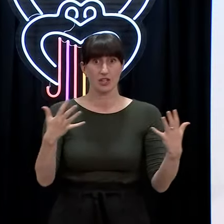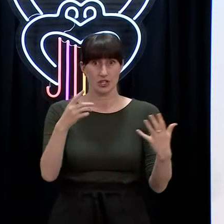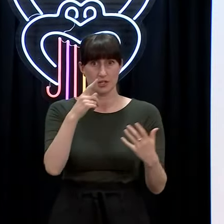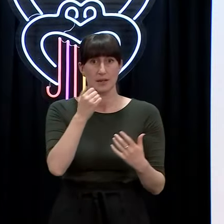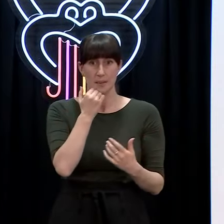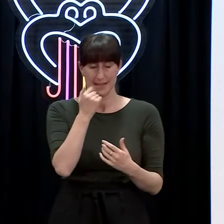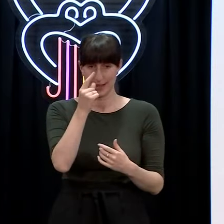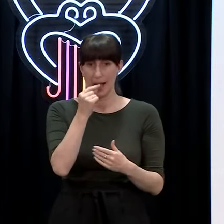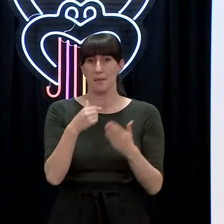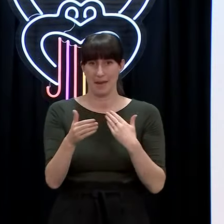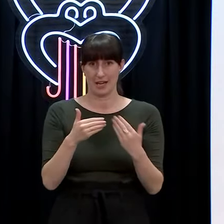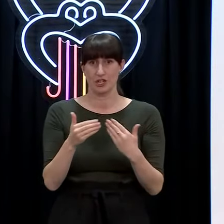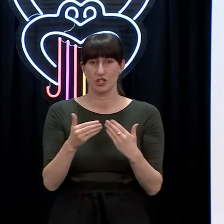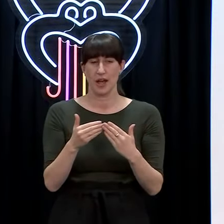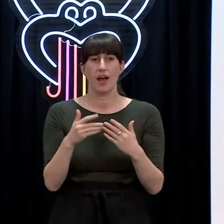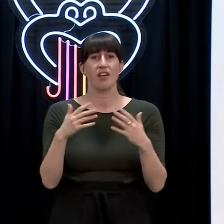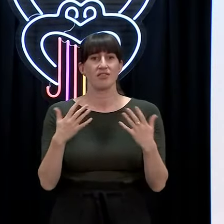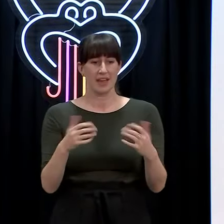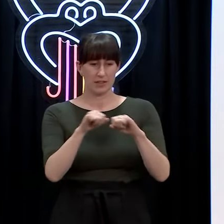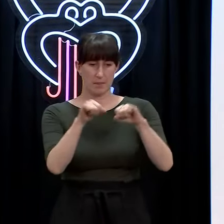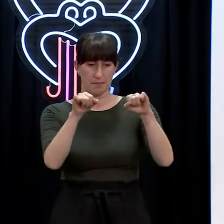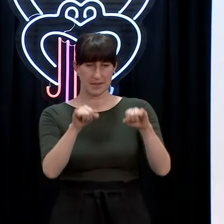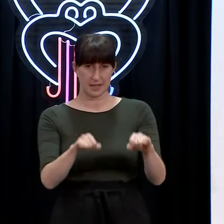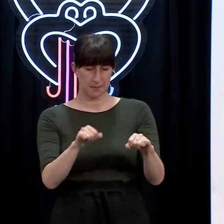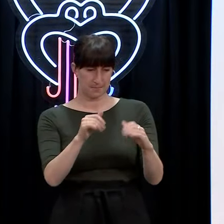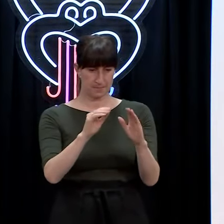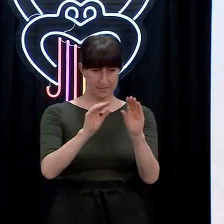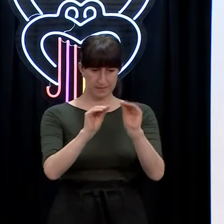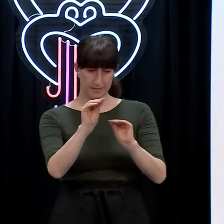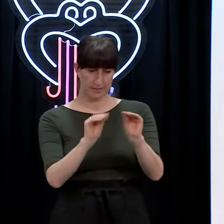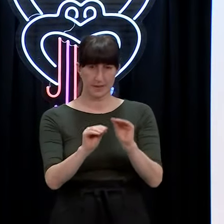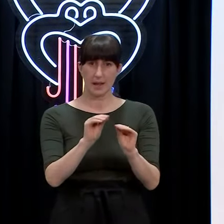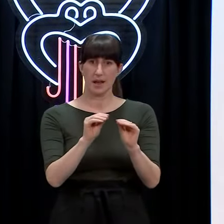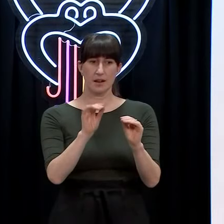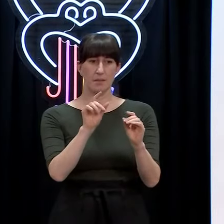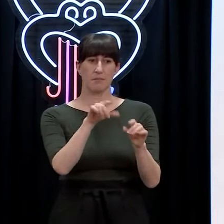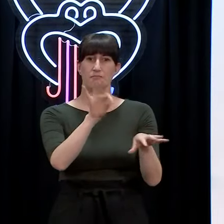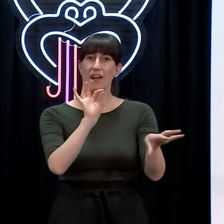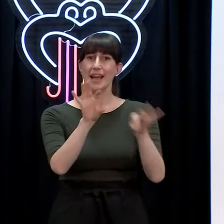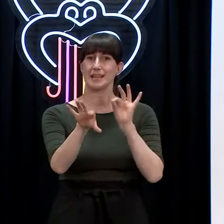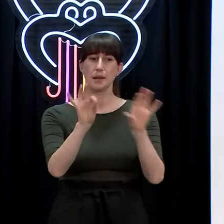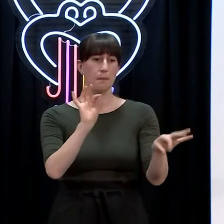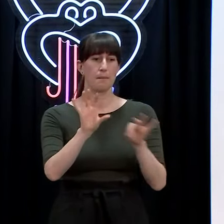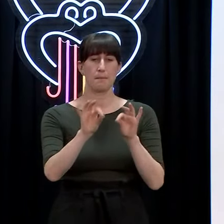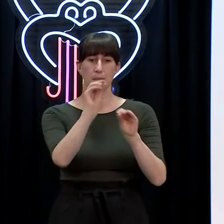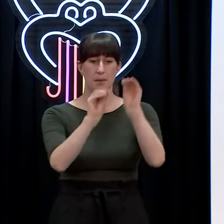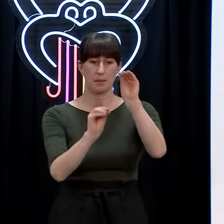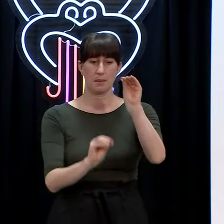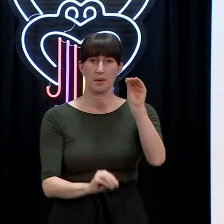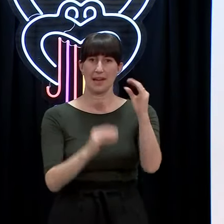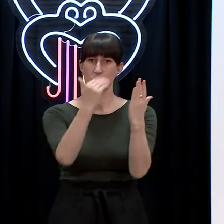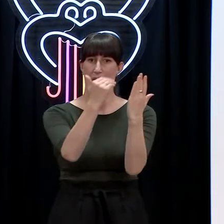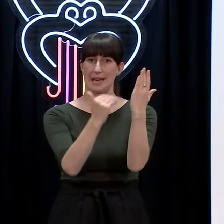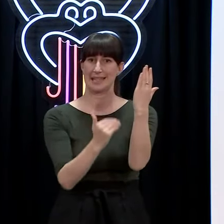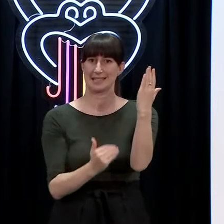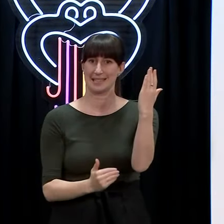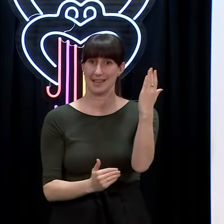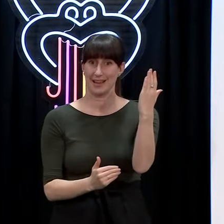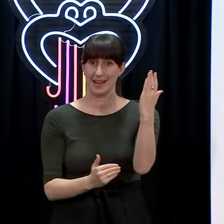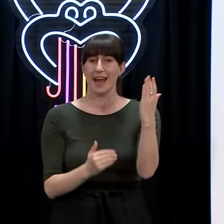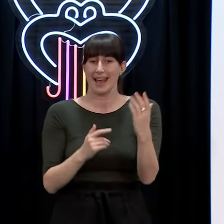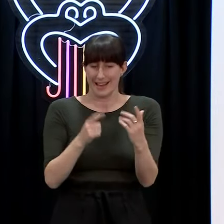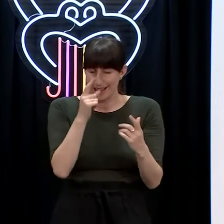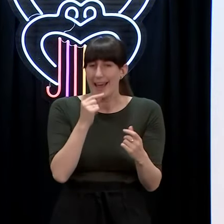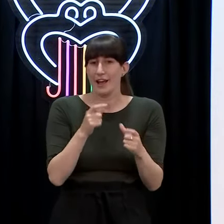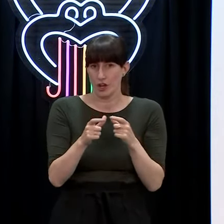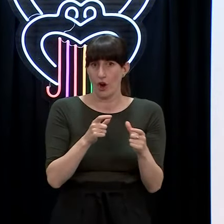then manages the through demand as they go through the booking process to make sure that the site can cope with that. Because clearly, if there are